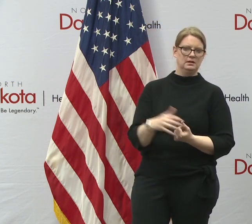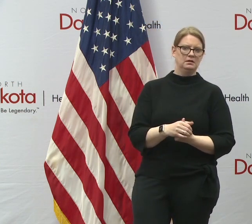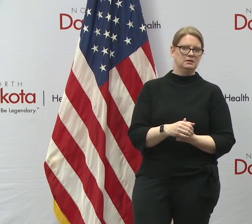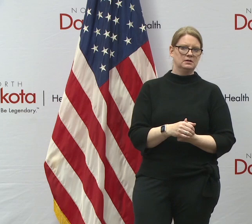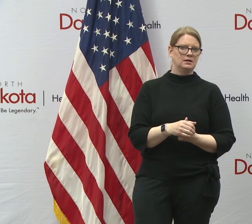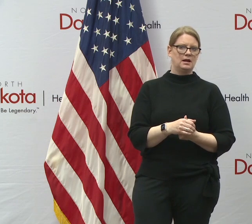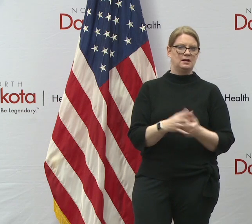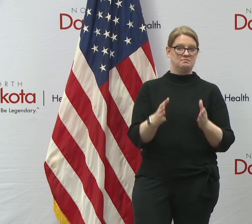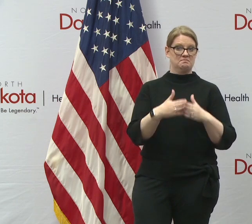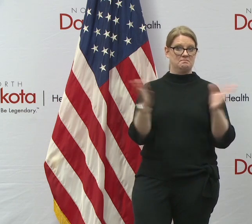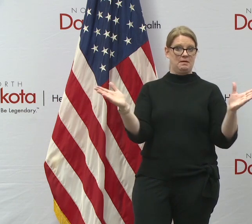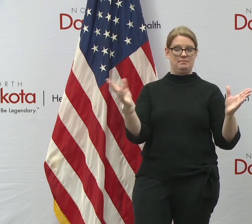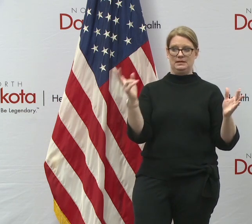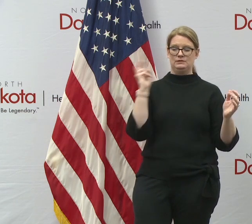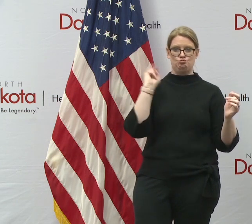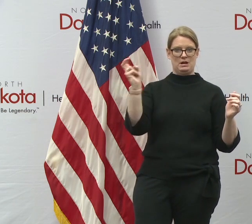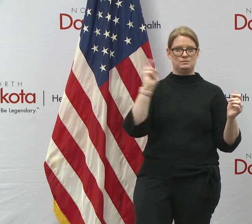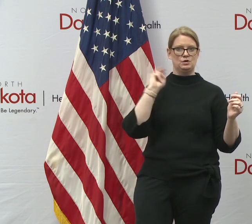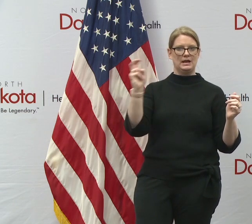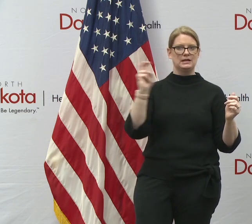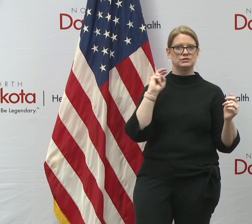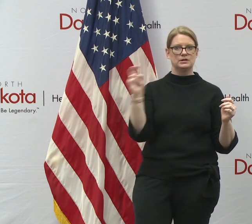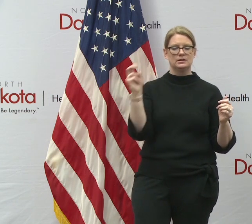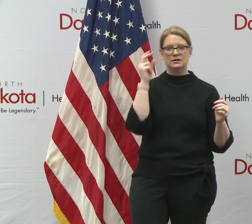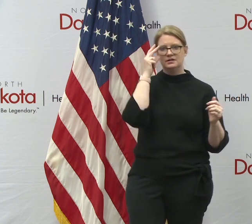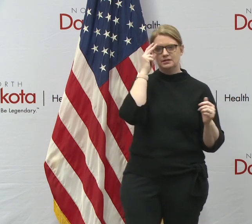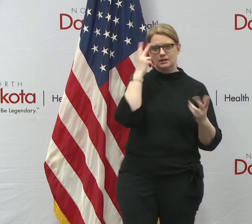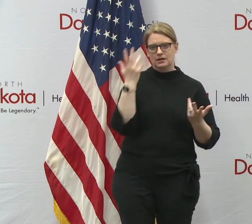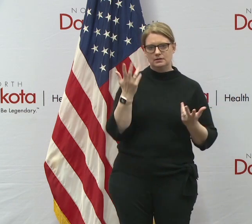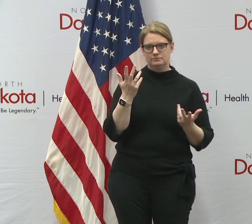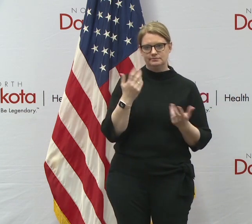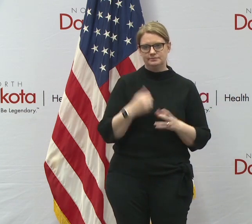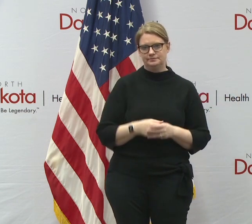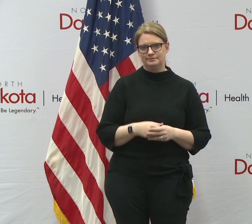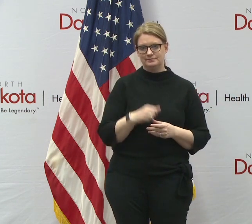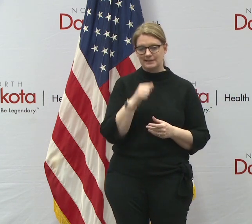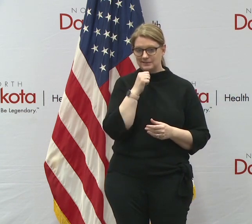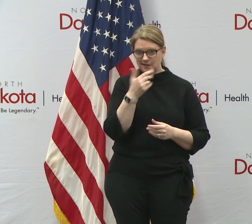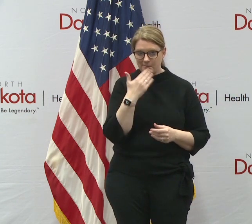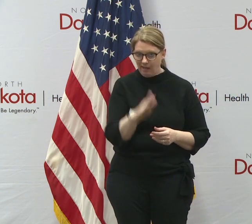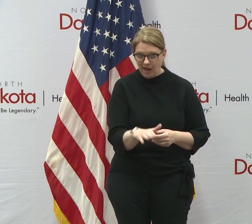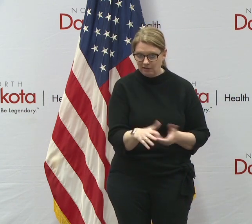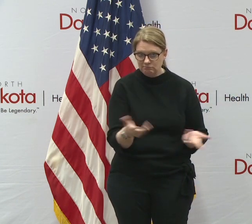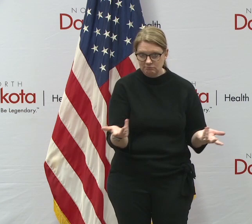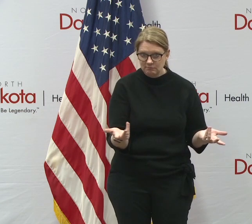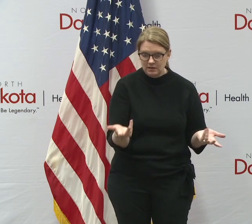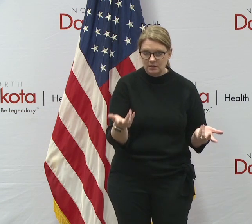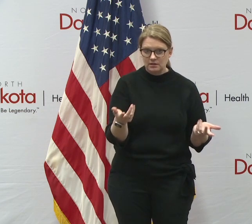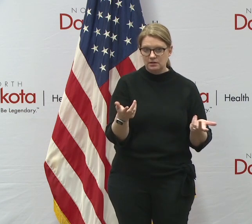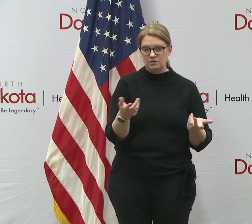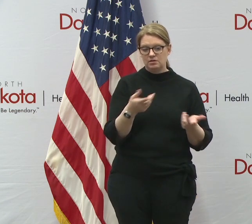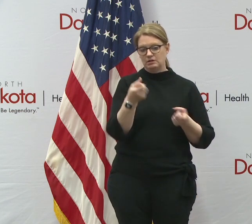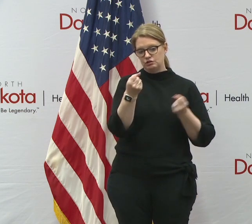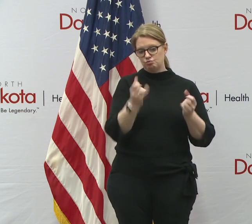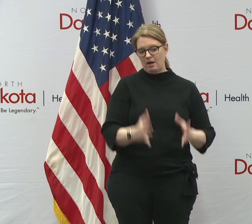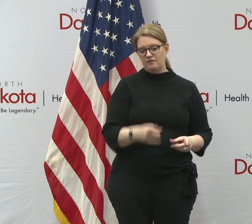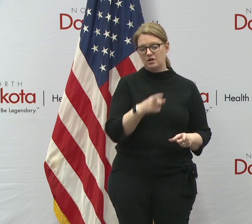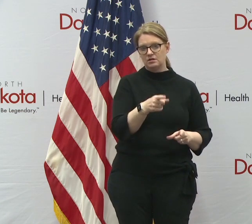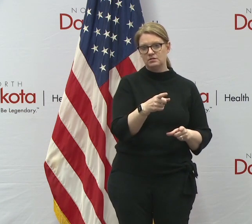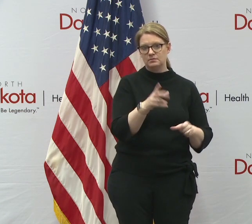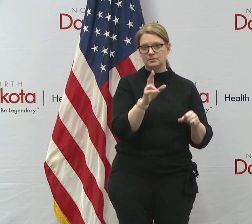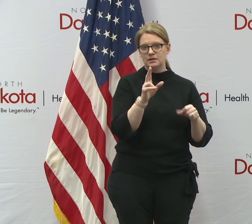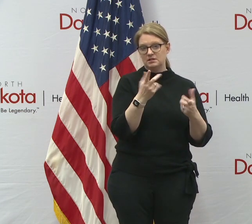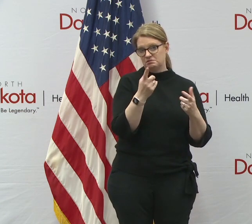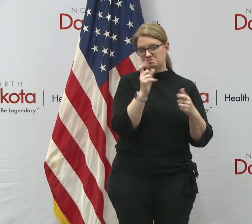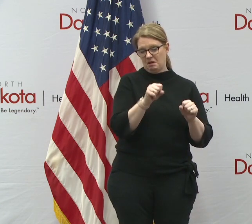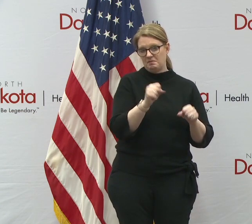about, public transportation, not a bad idea if for a driver in that situation, probably to be wearing a